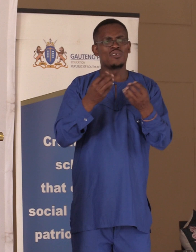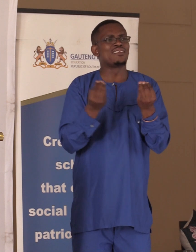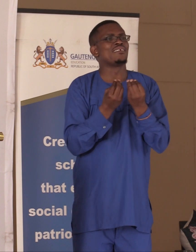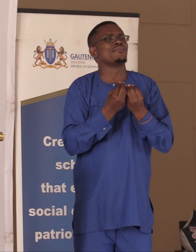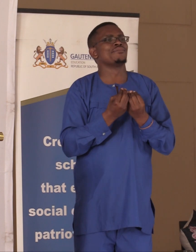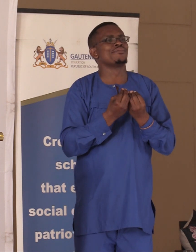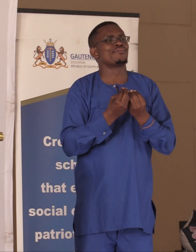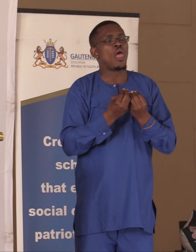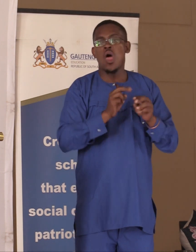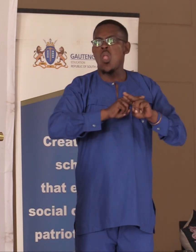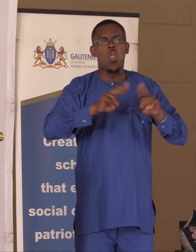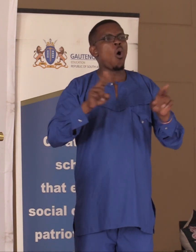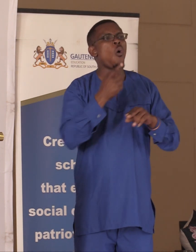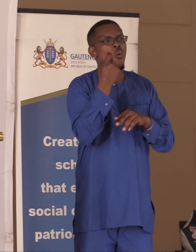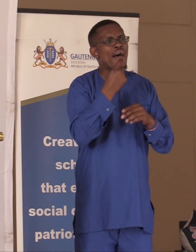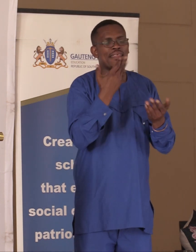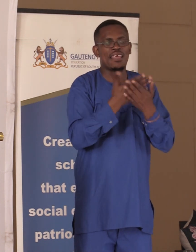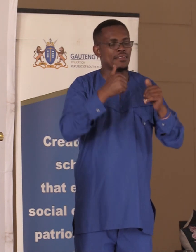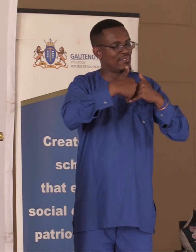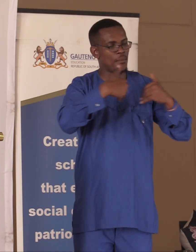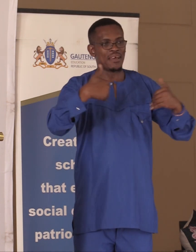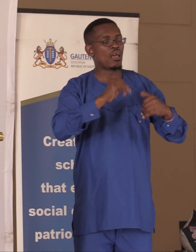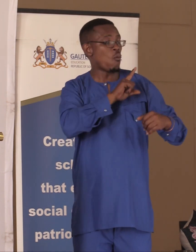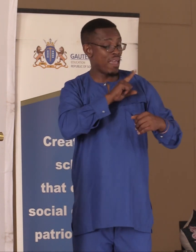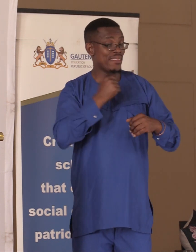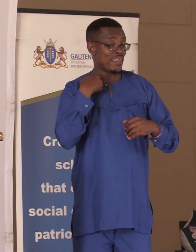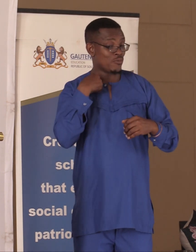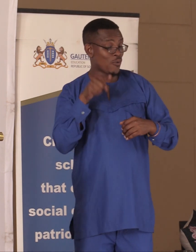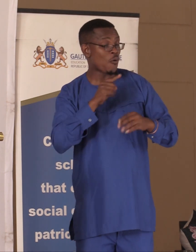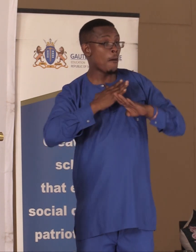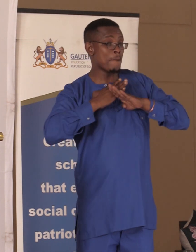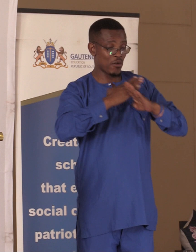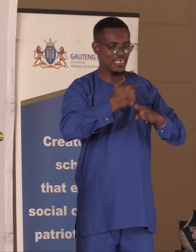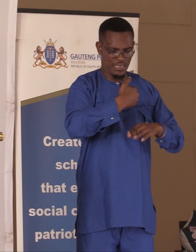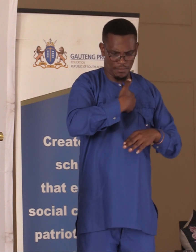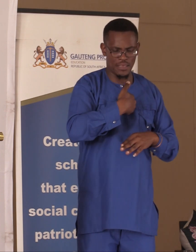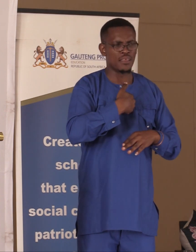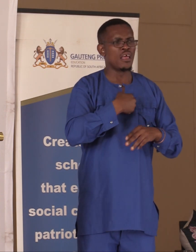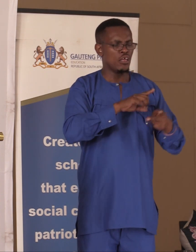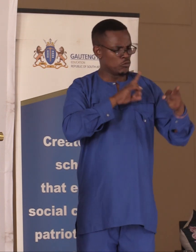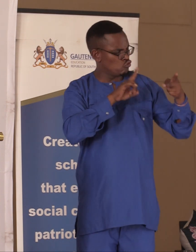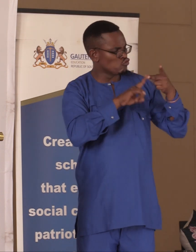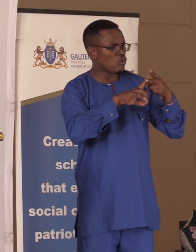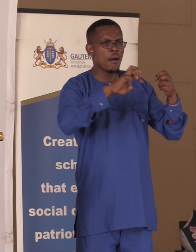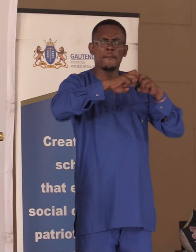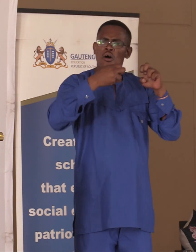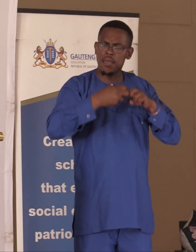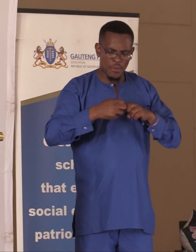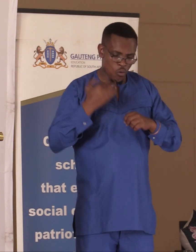to me. And no one could touch me because it protected me when it grew up. But I had another challenge with this dog as it grew